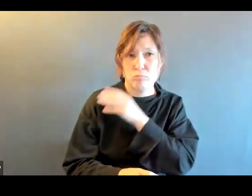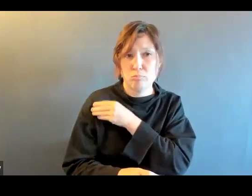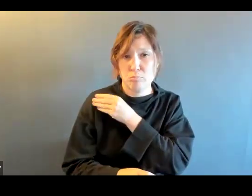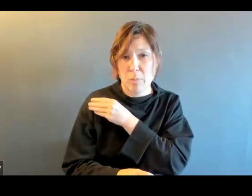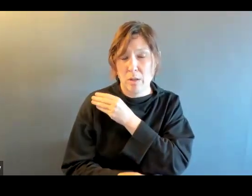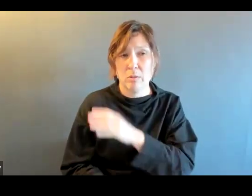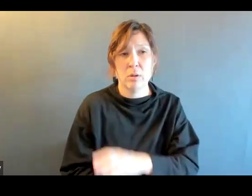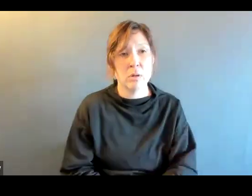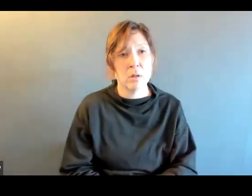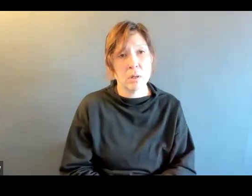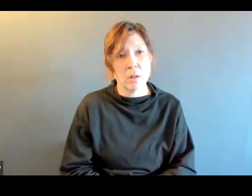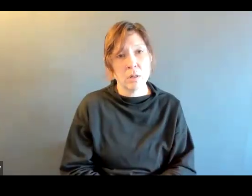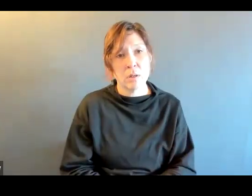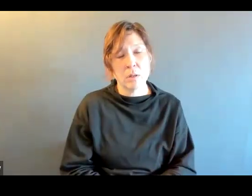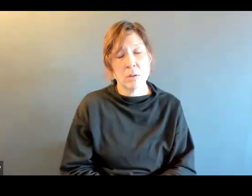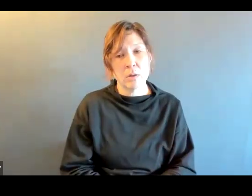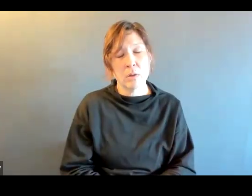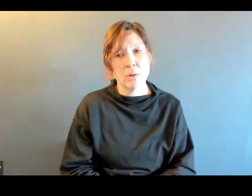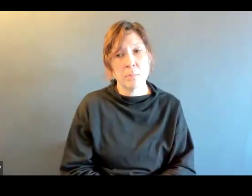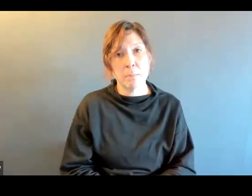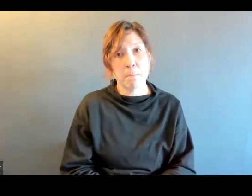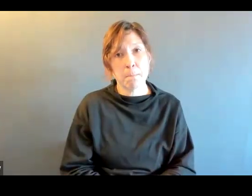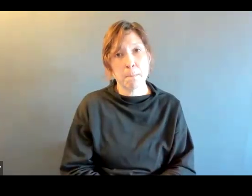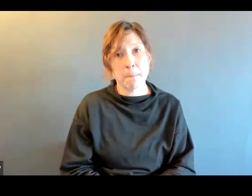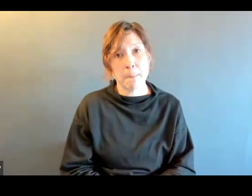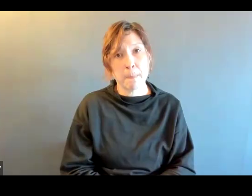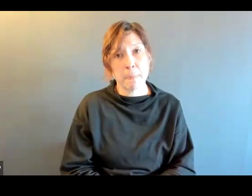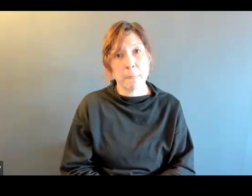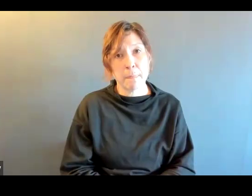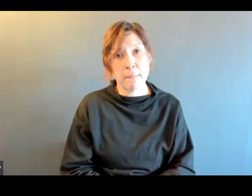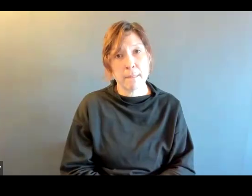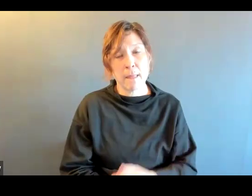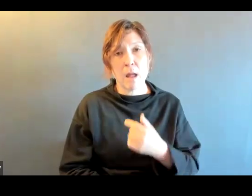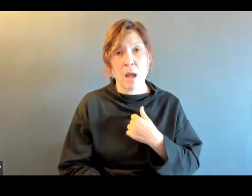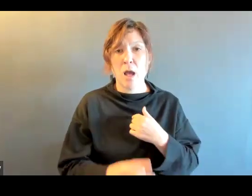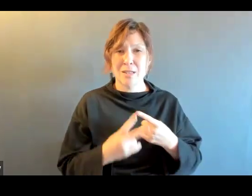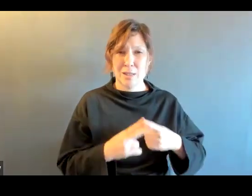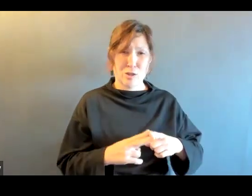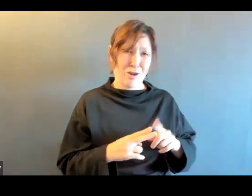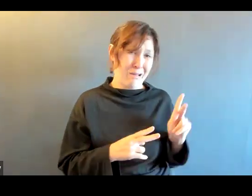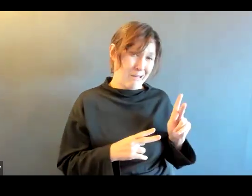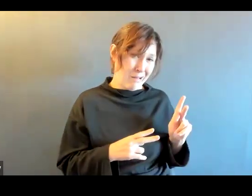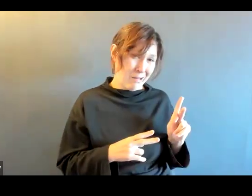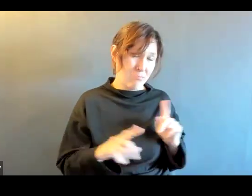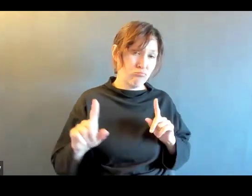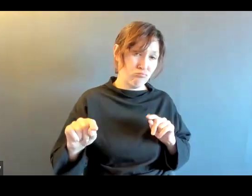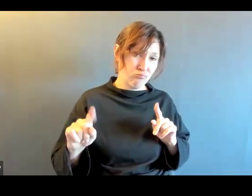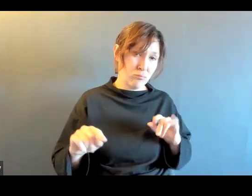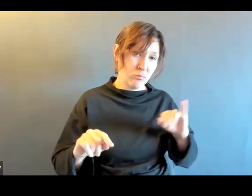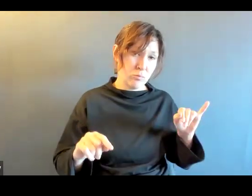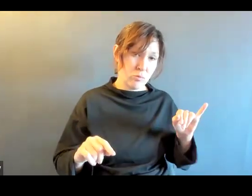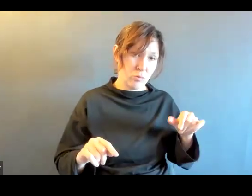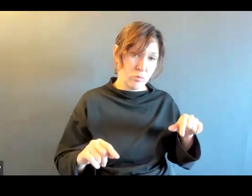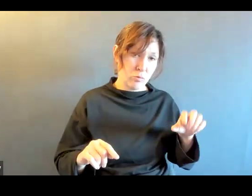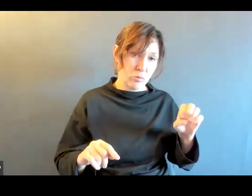been in SEI classroom in my school since kindergarten. I am here today because I